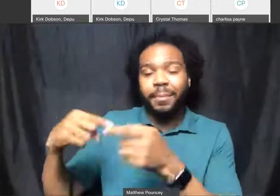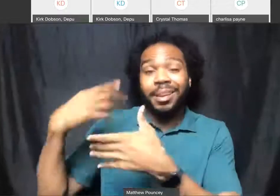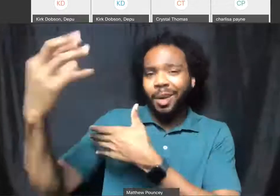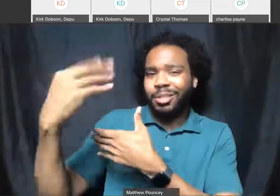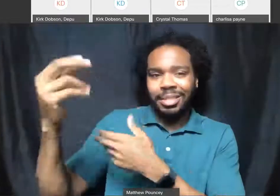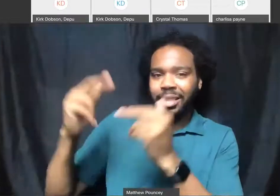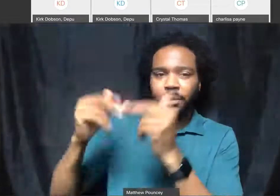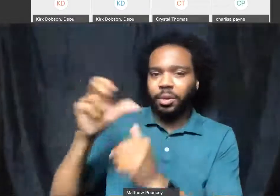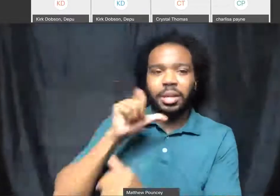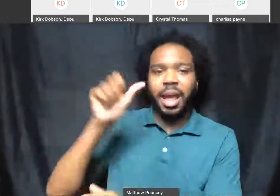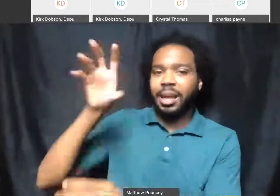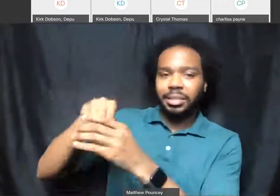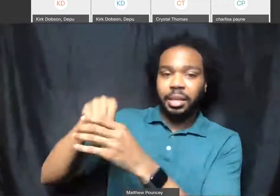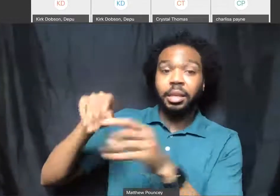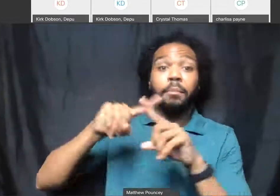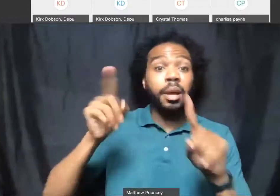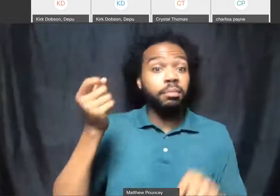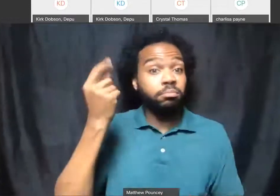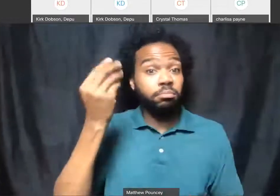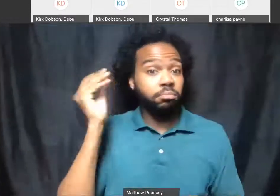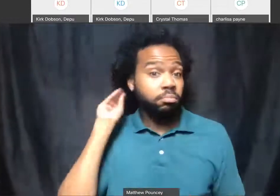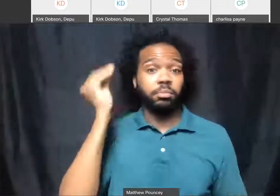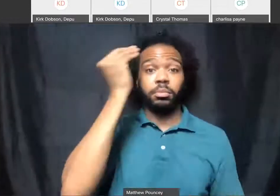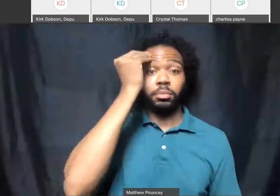But keeping in mind that